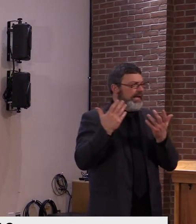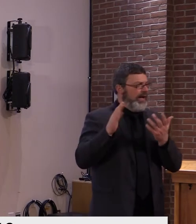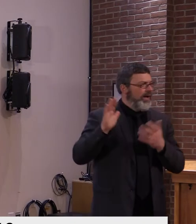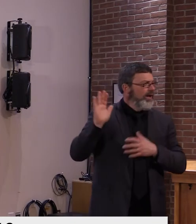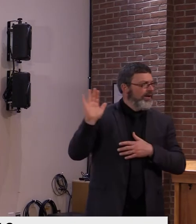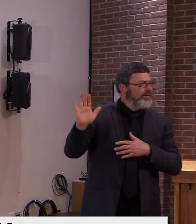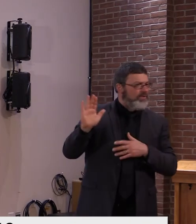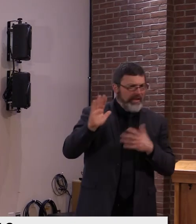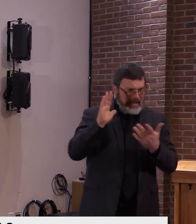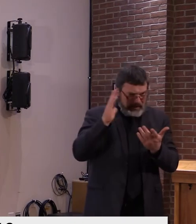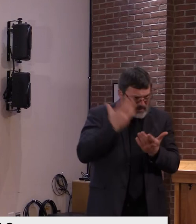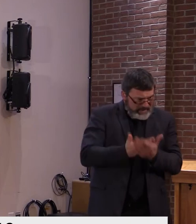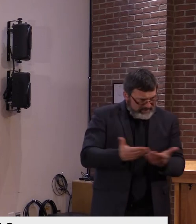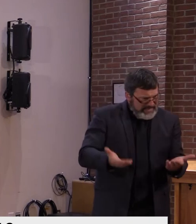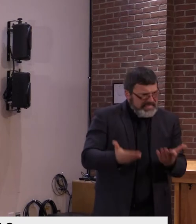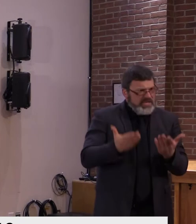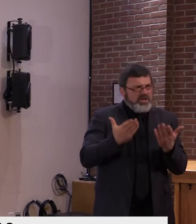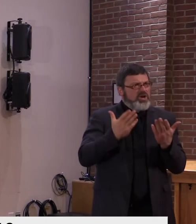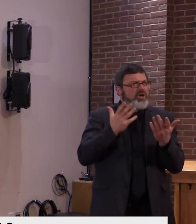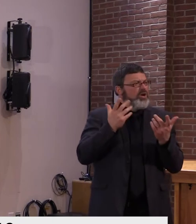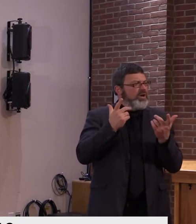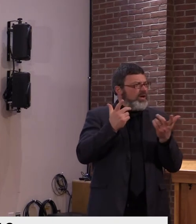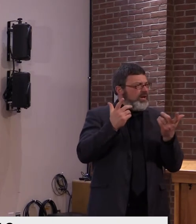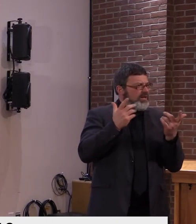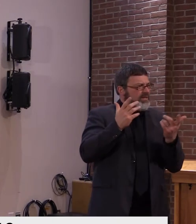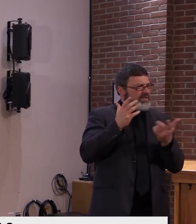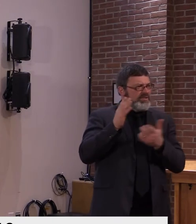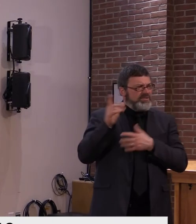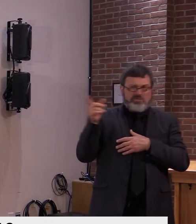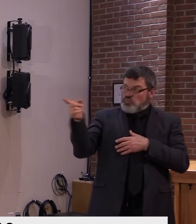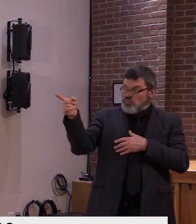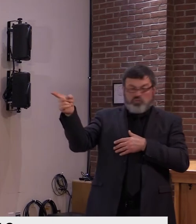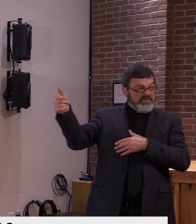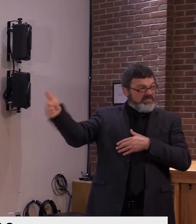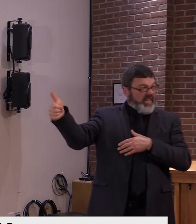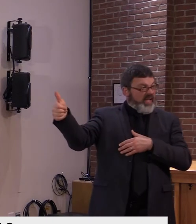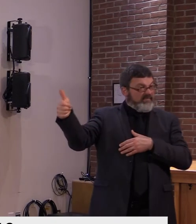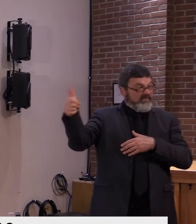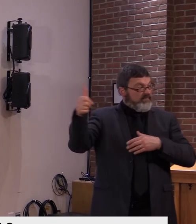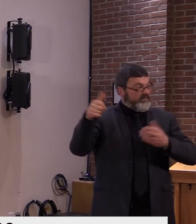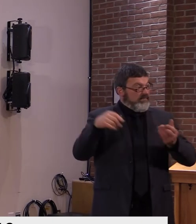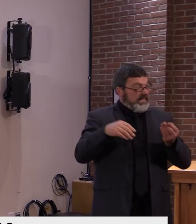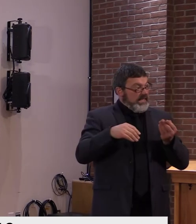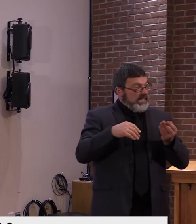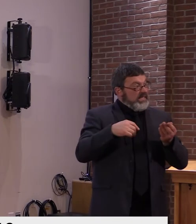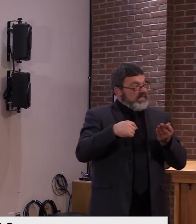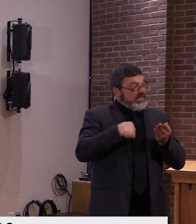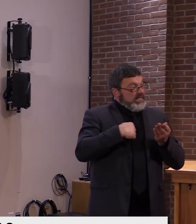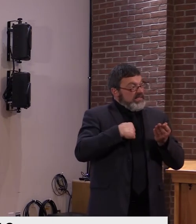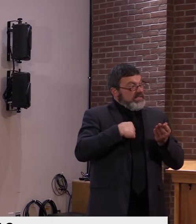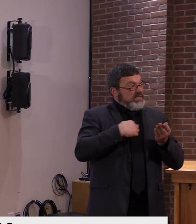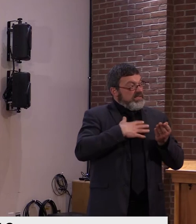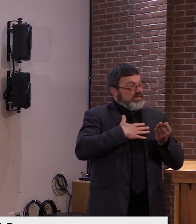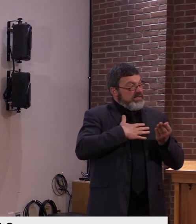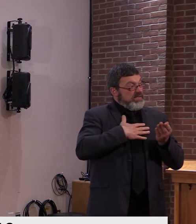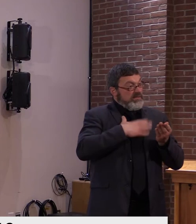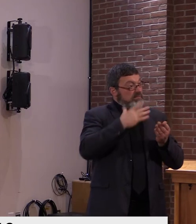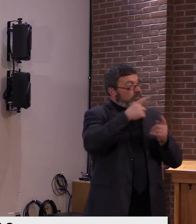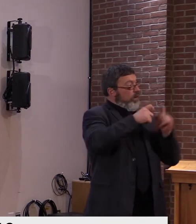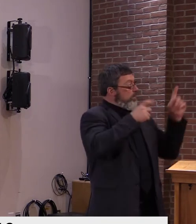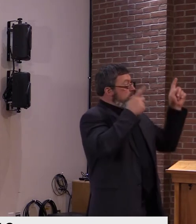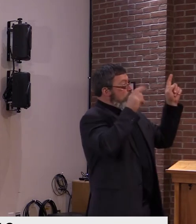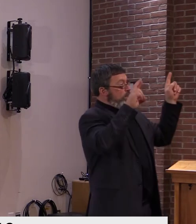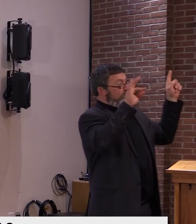if in fact Dr. Levine himself, okay, our own very own Dr. Fauci, thinks that this stuff should not be